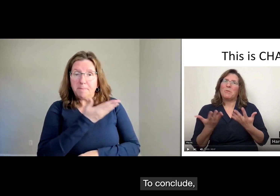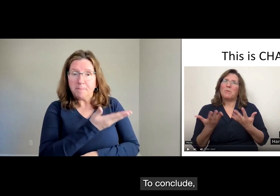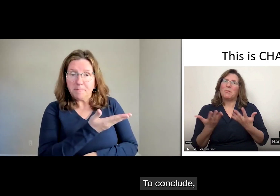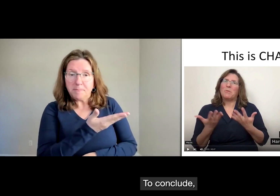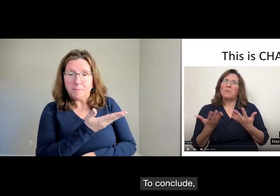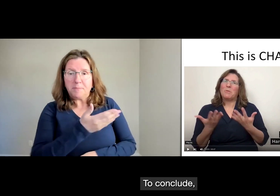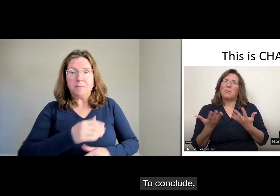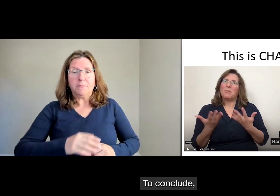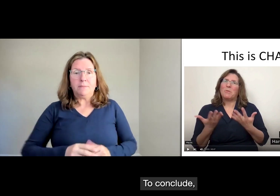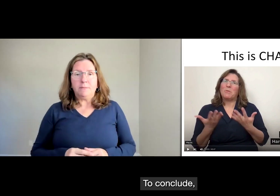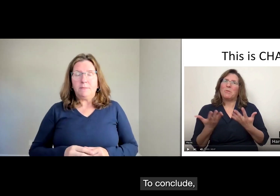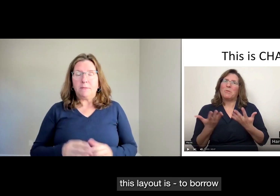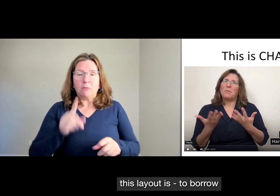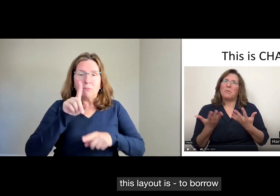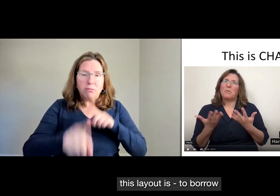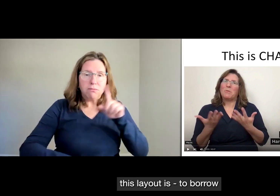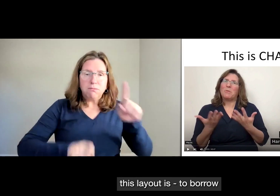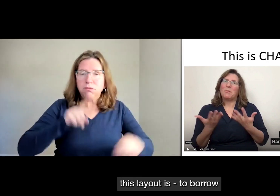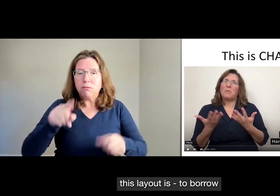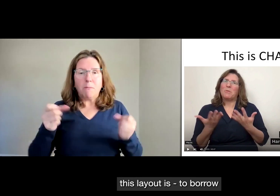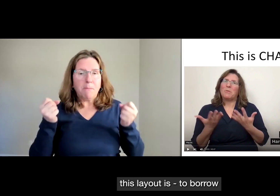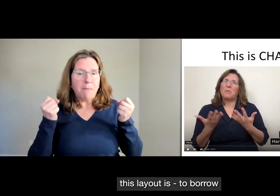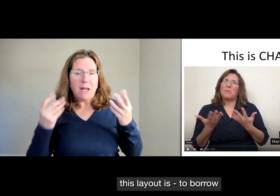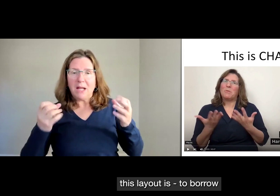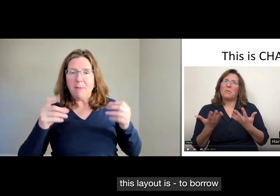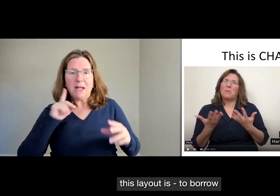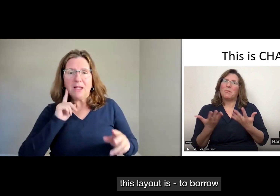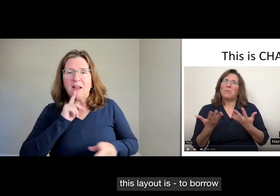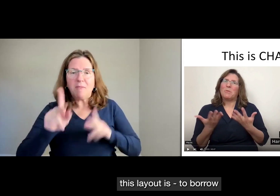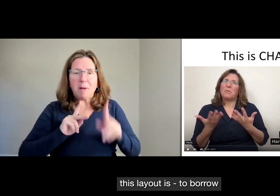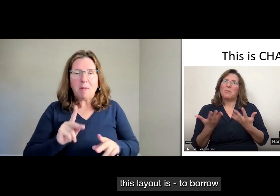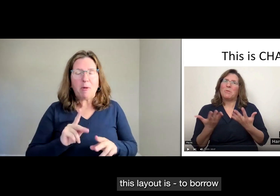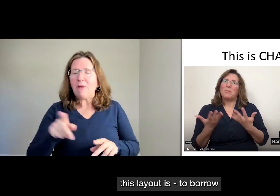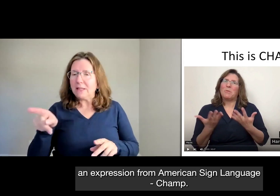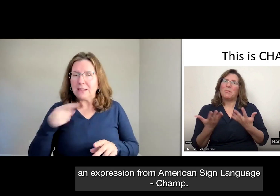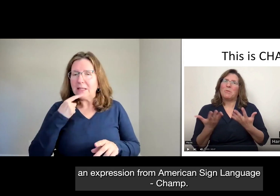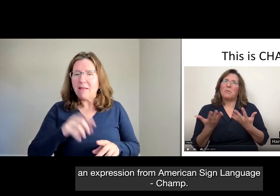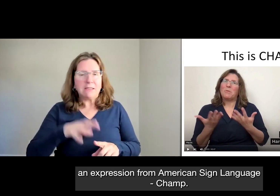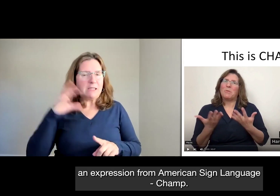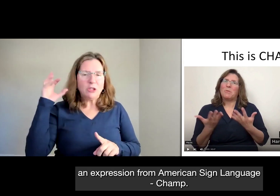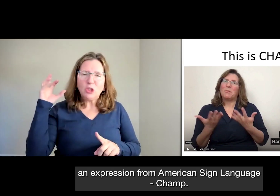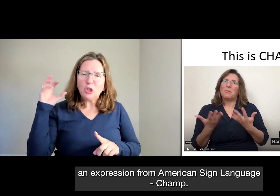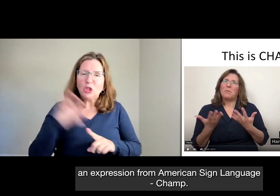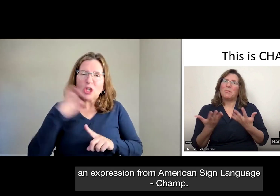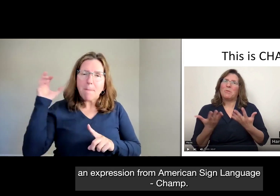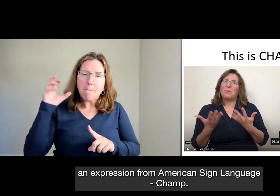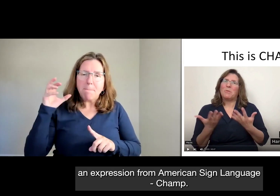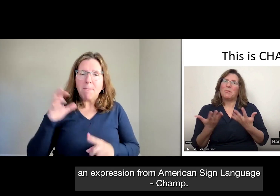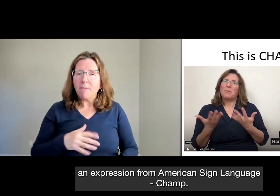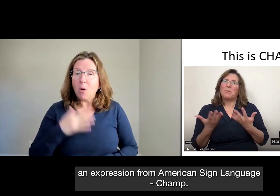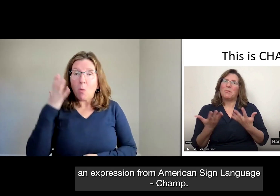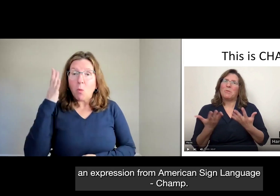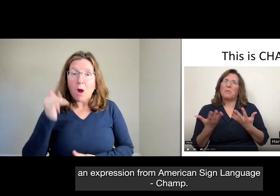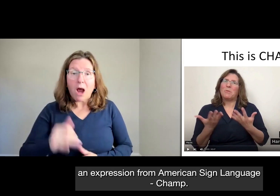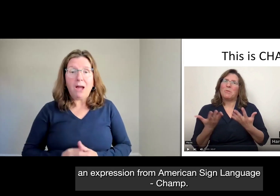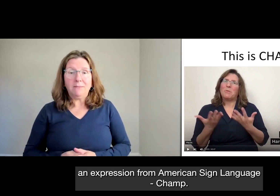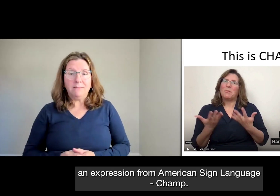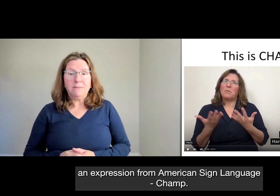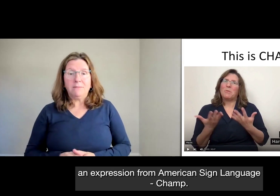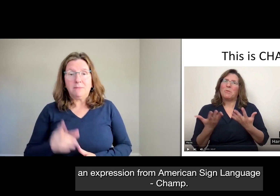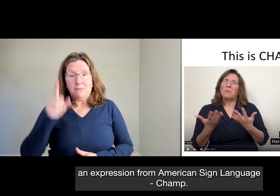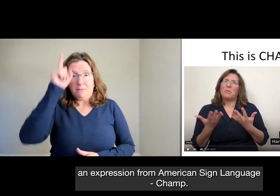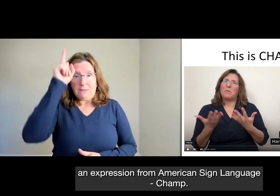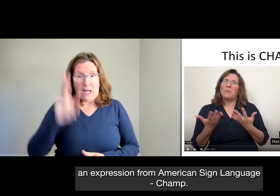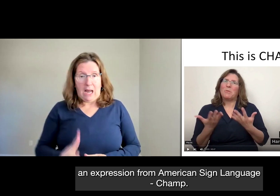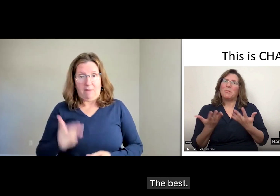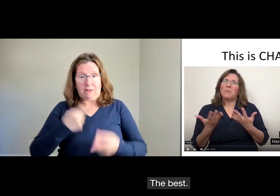To conclude, this layout is, to borrow an expression from American Sign Language,